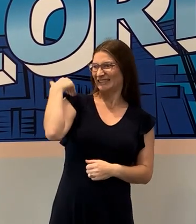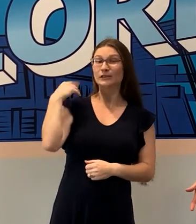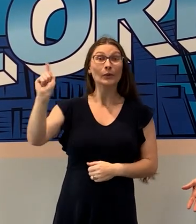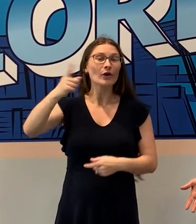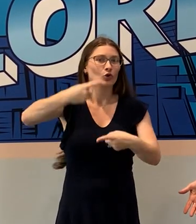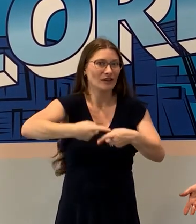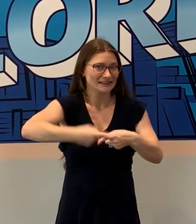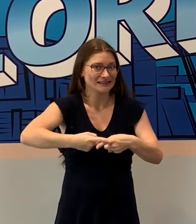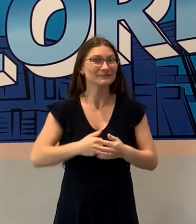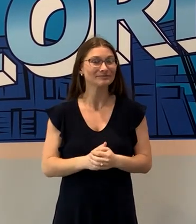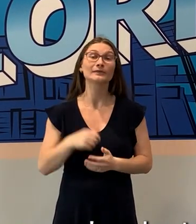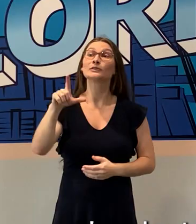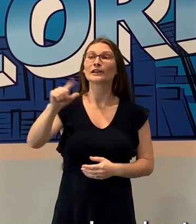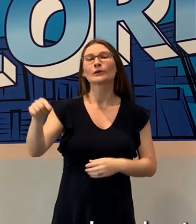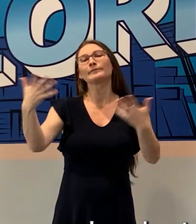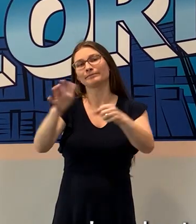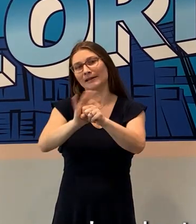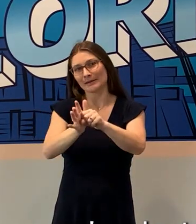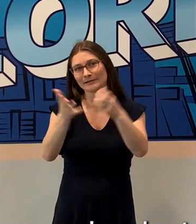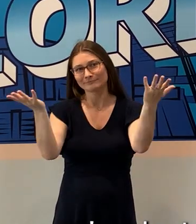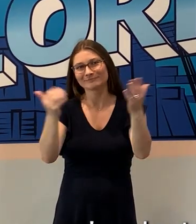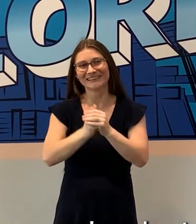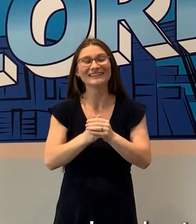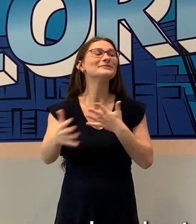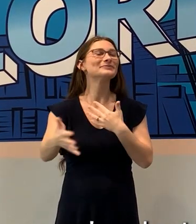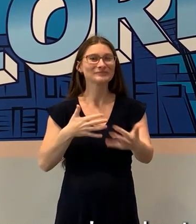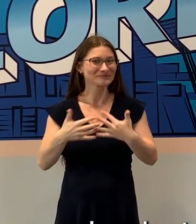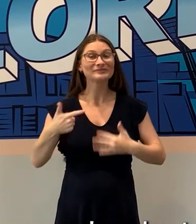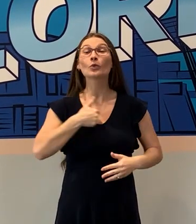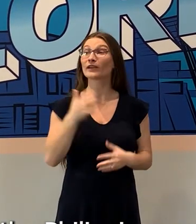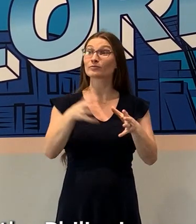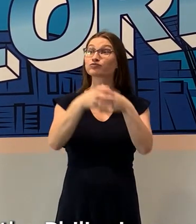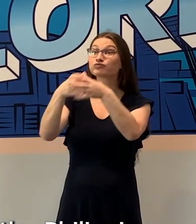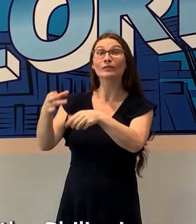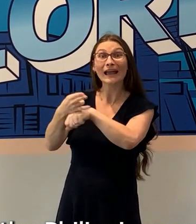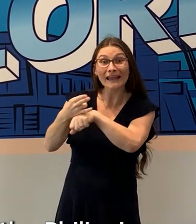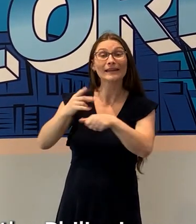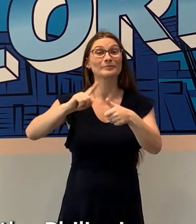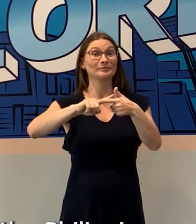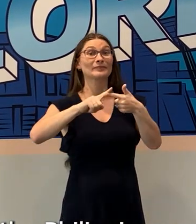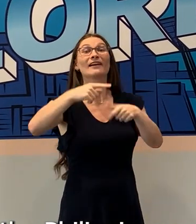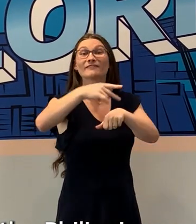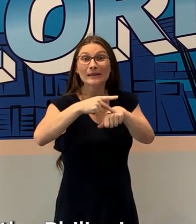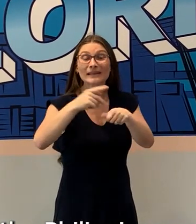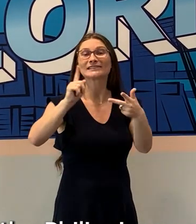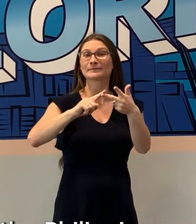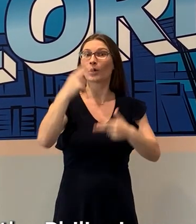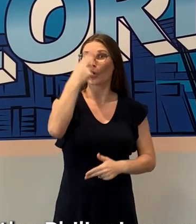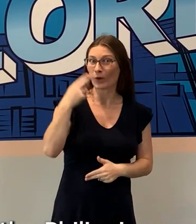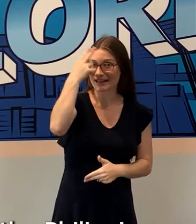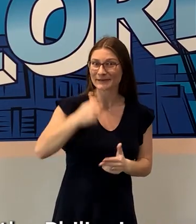Greece, 2020 pandemic. Anyway, we've also taken students to Haiti, to the Philippines, and to Hawaii. In